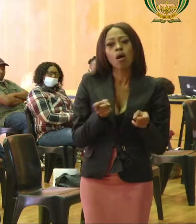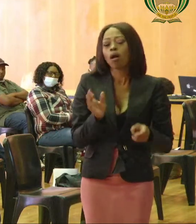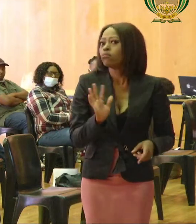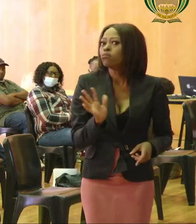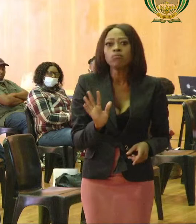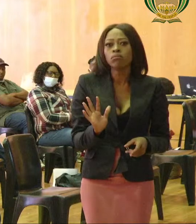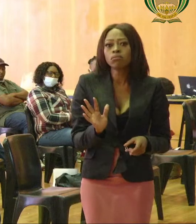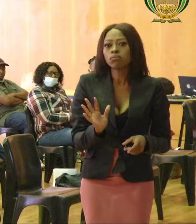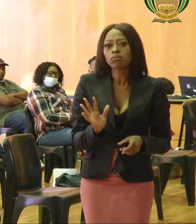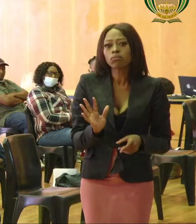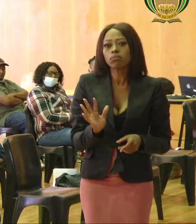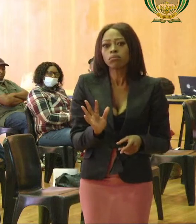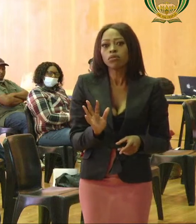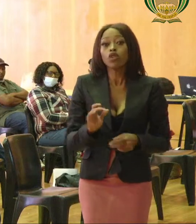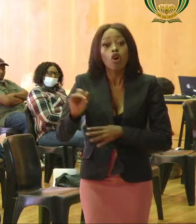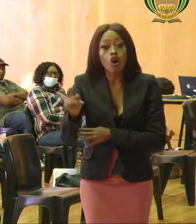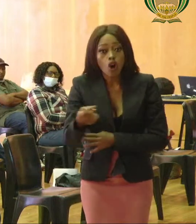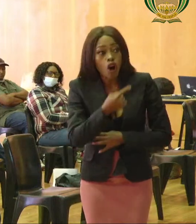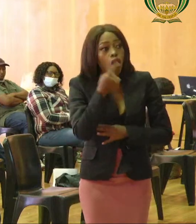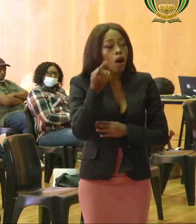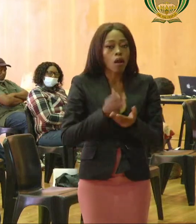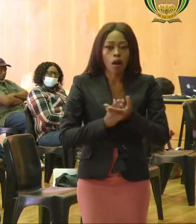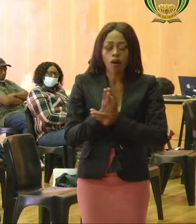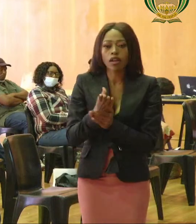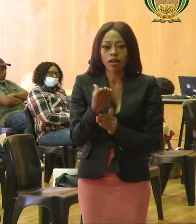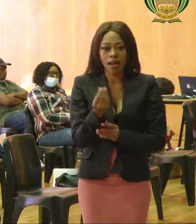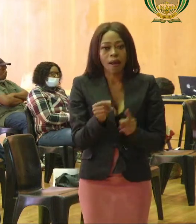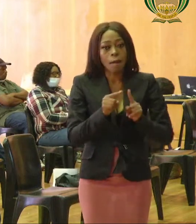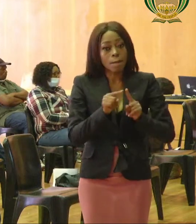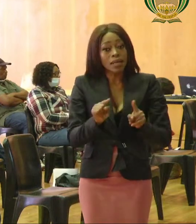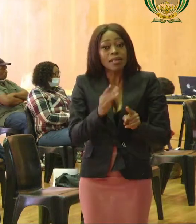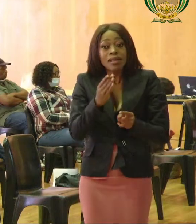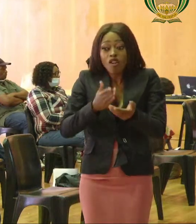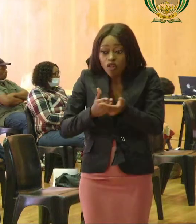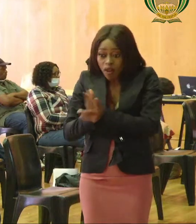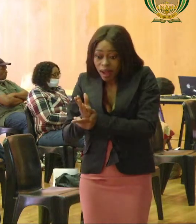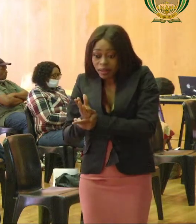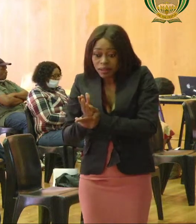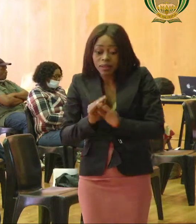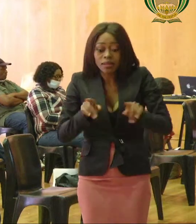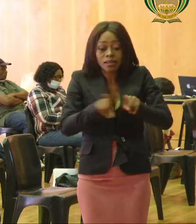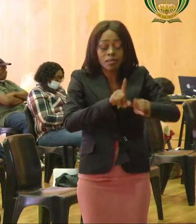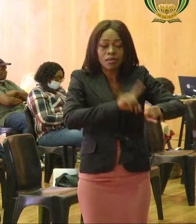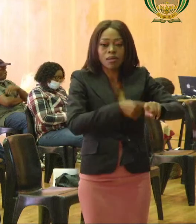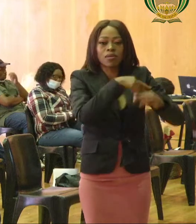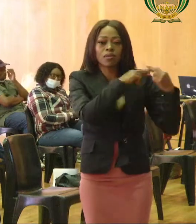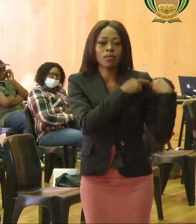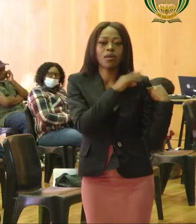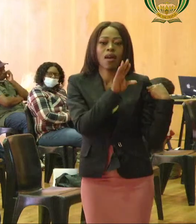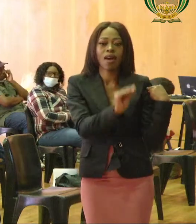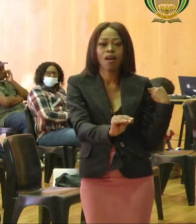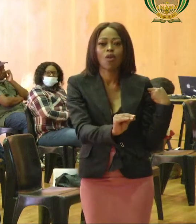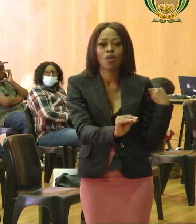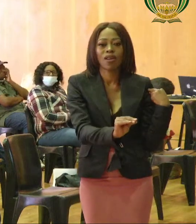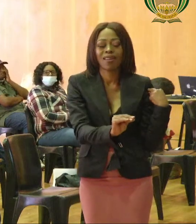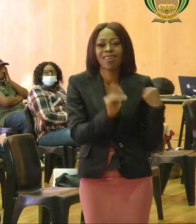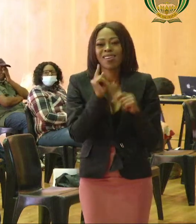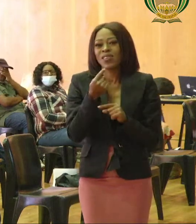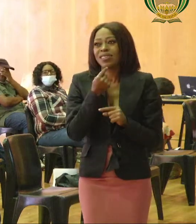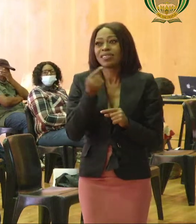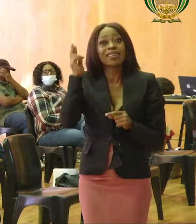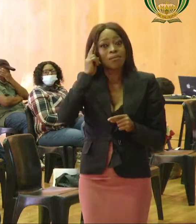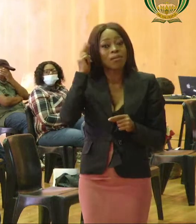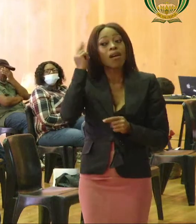We believe that everyone's got a right, but the rights come with the responsibilities. Having said that, we cannot forget our